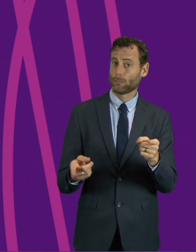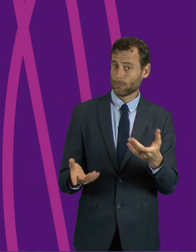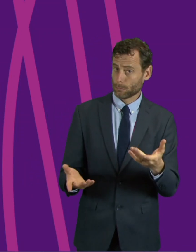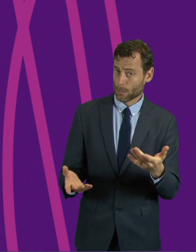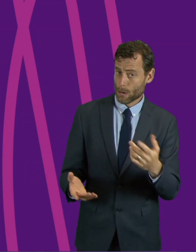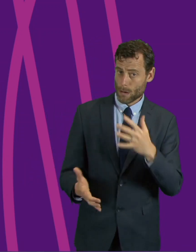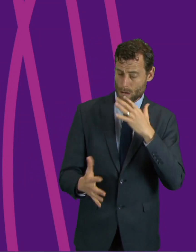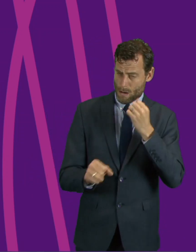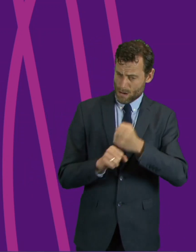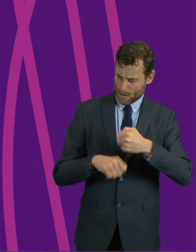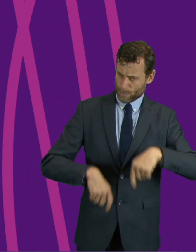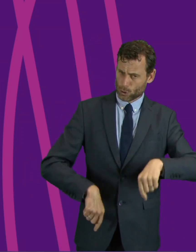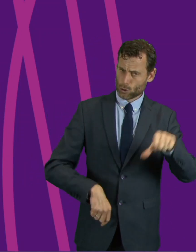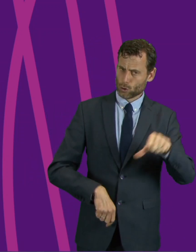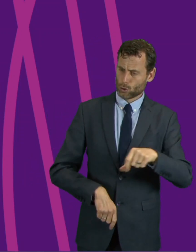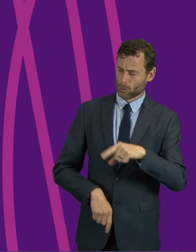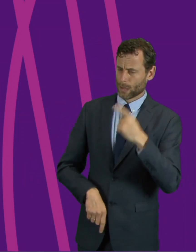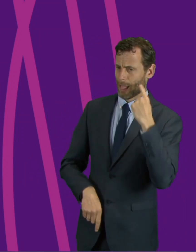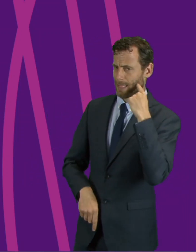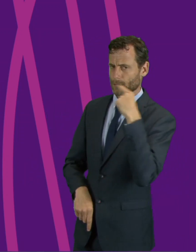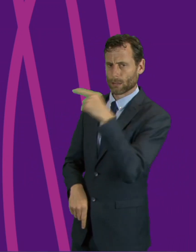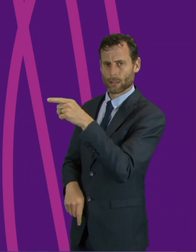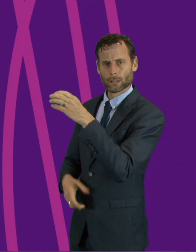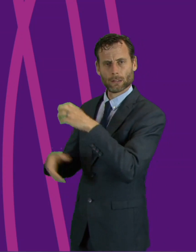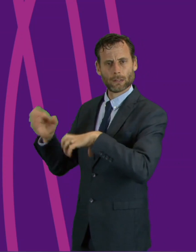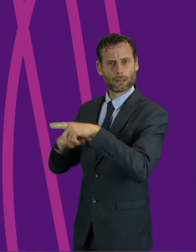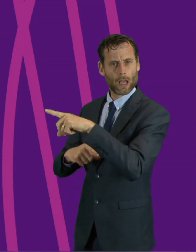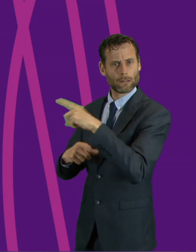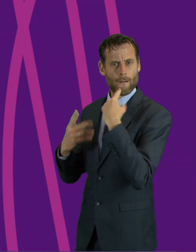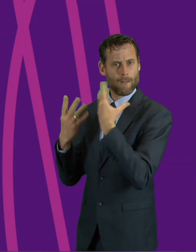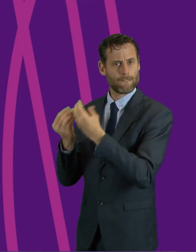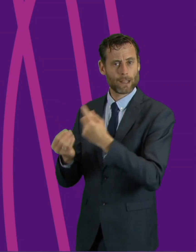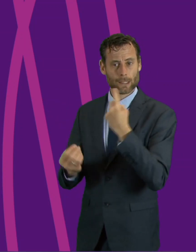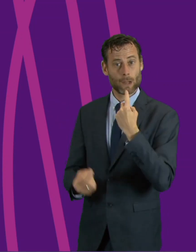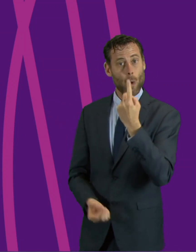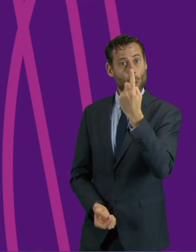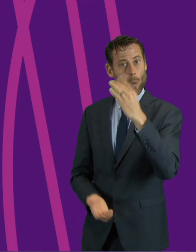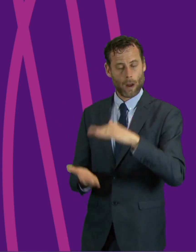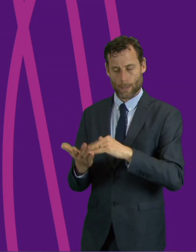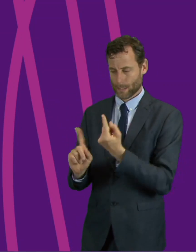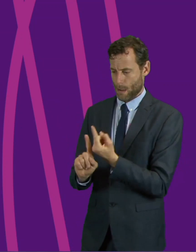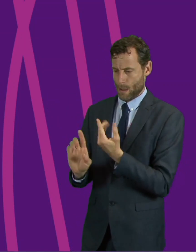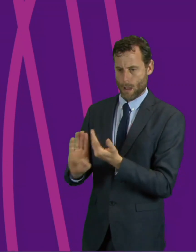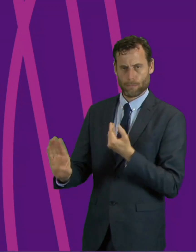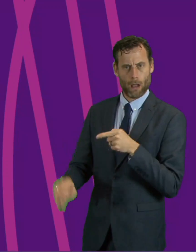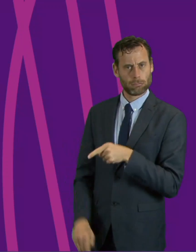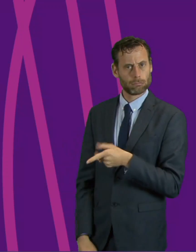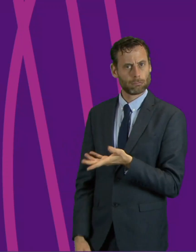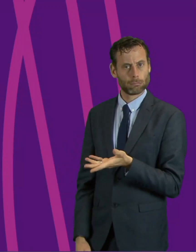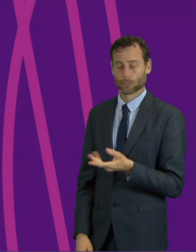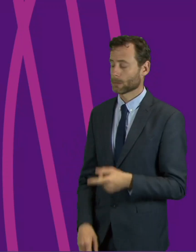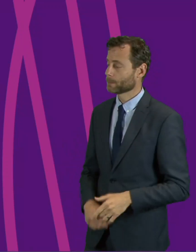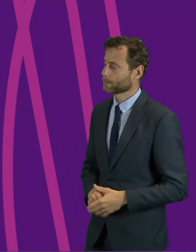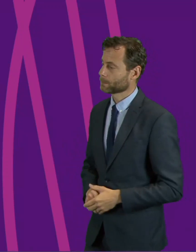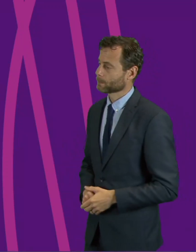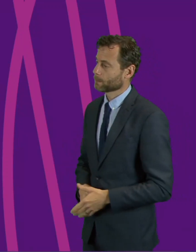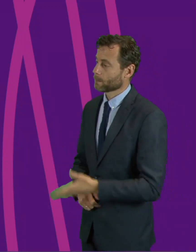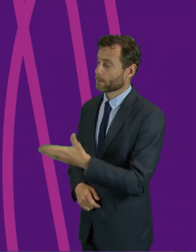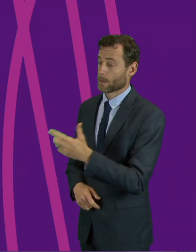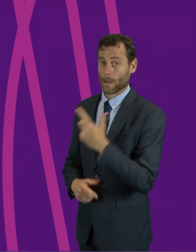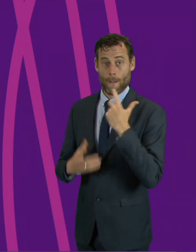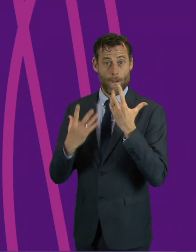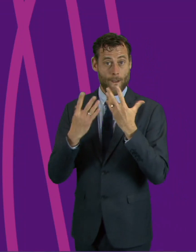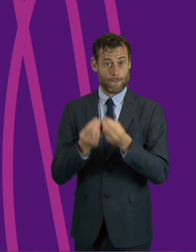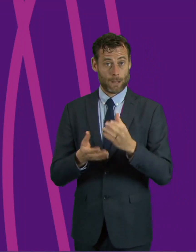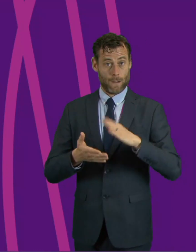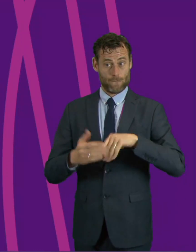governments not be following the science as recommended by the World Health Organization? First Minister. The advice that has been given to me, and